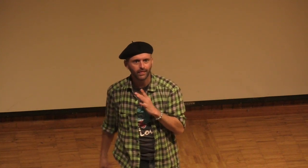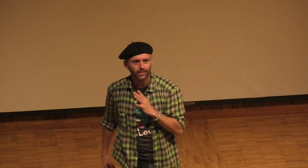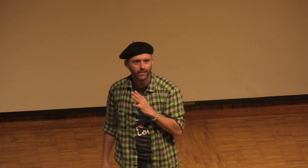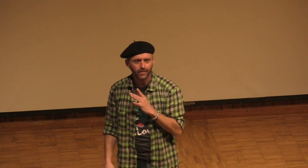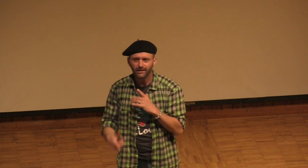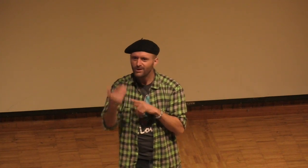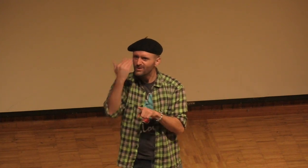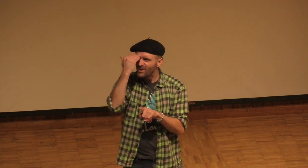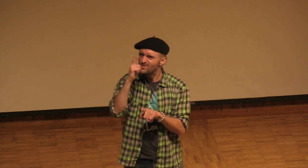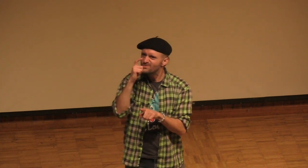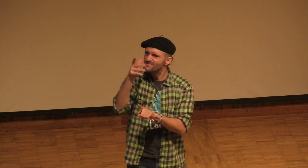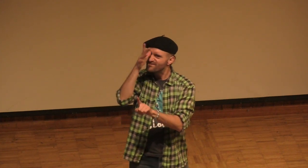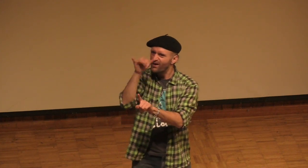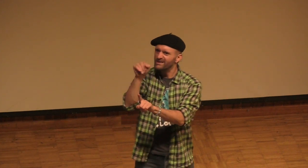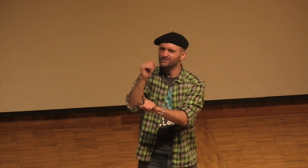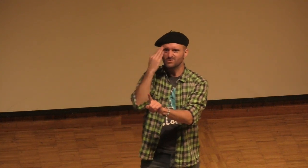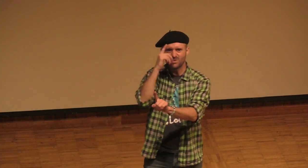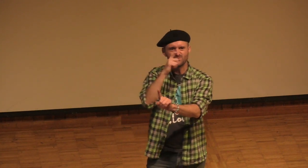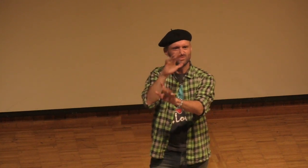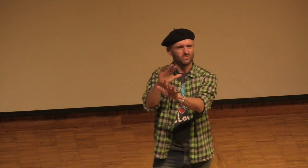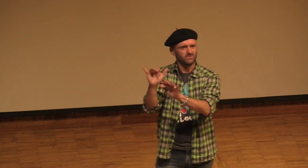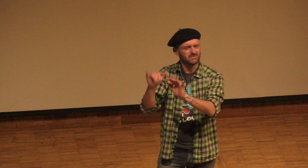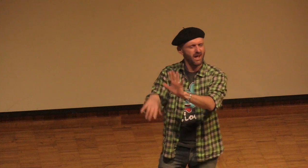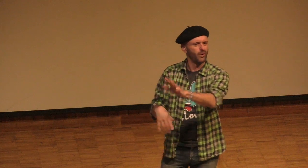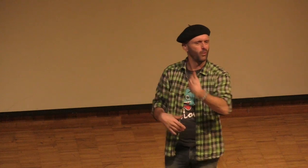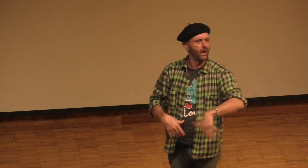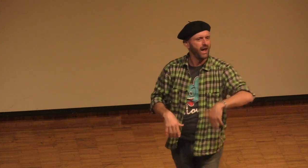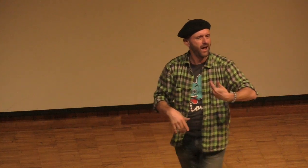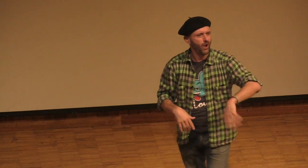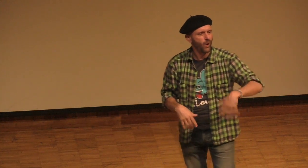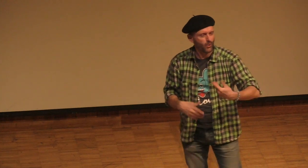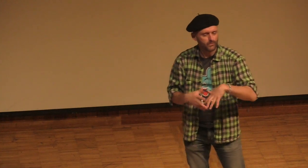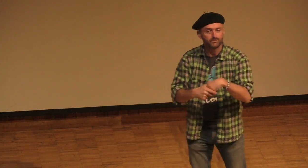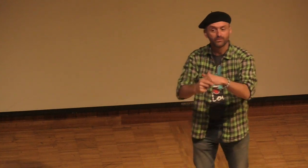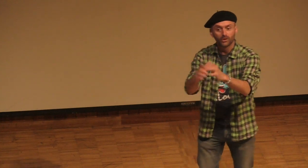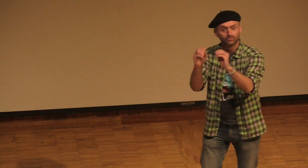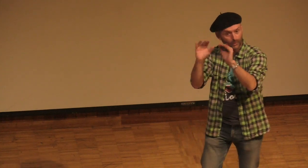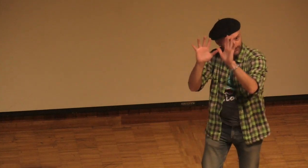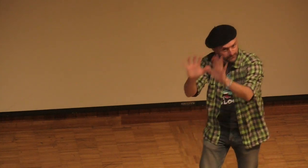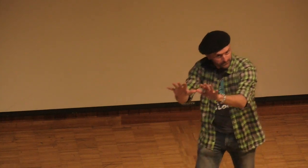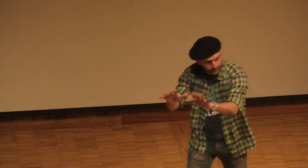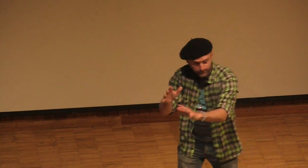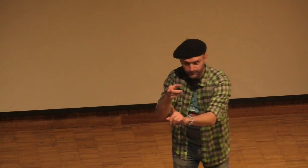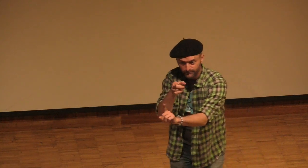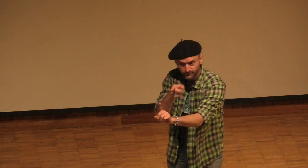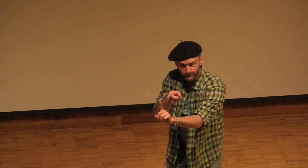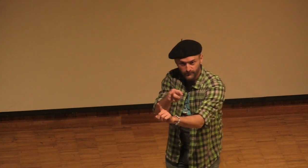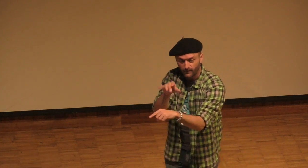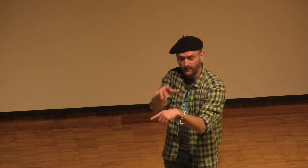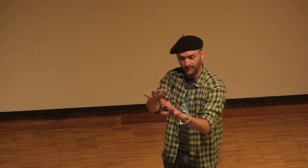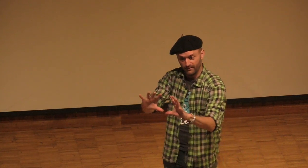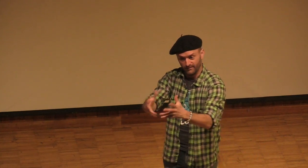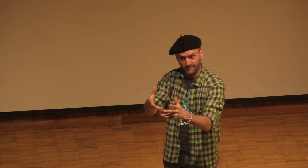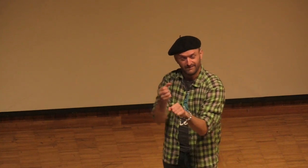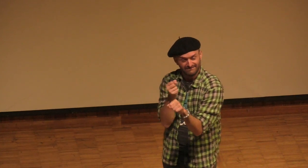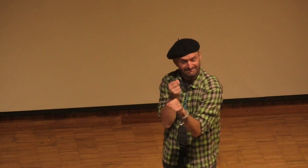and I would have total communication access. And I was just so amazed. And